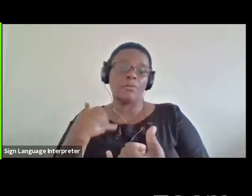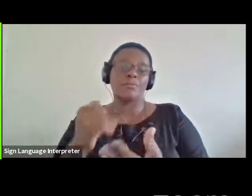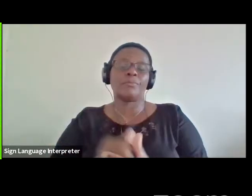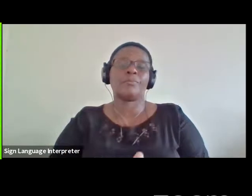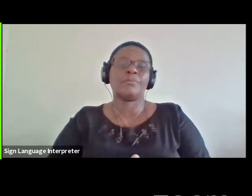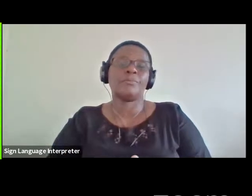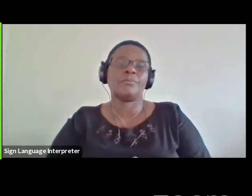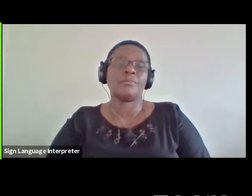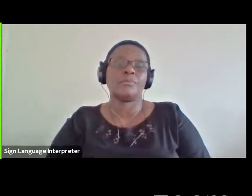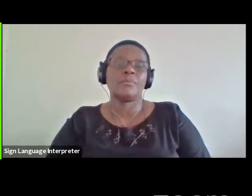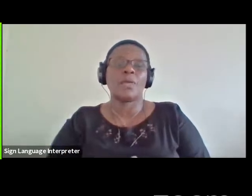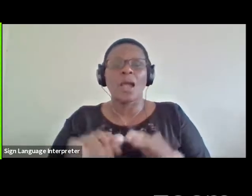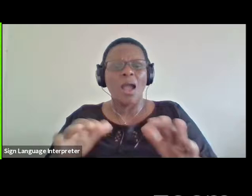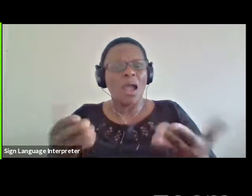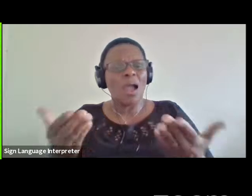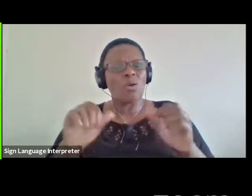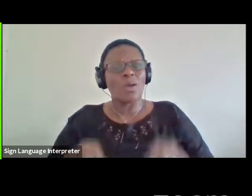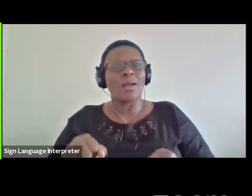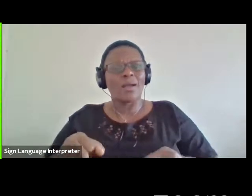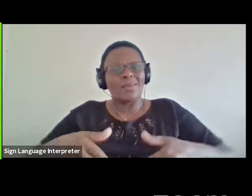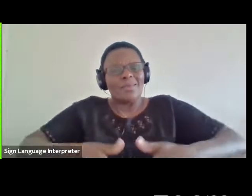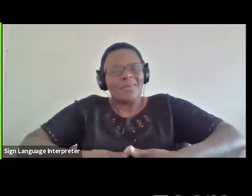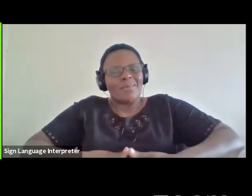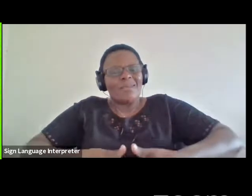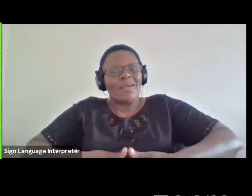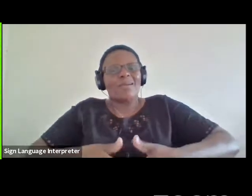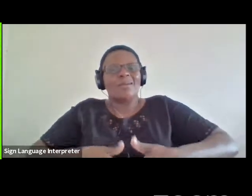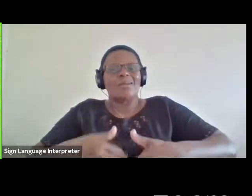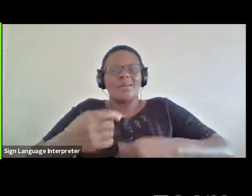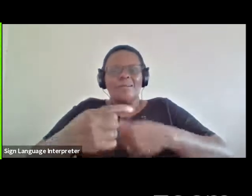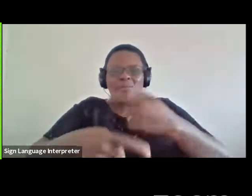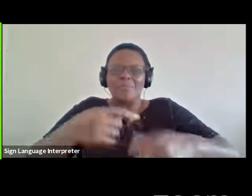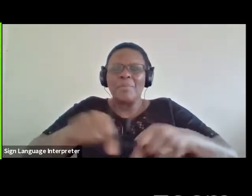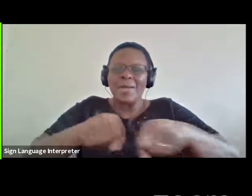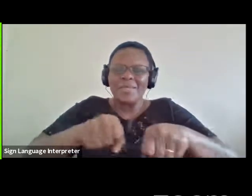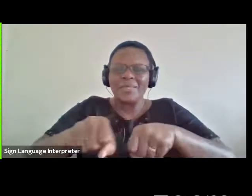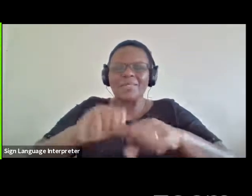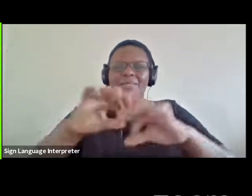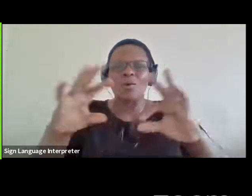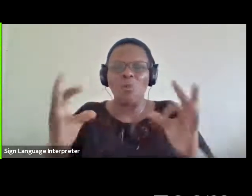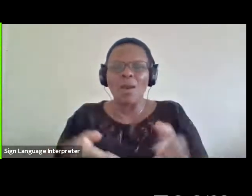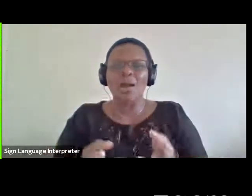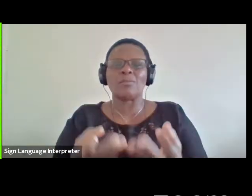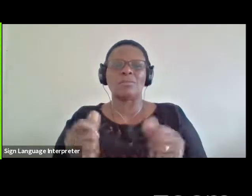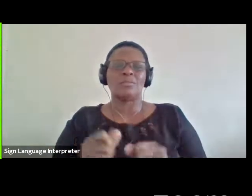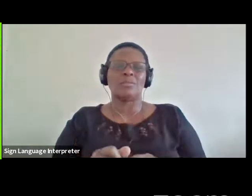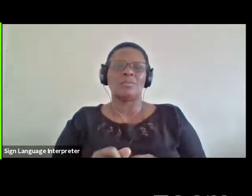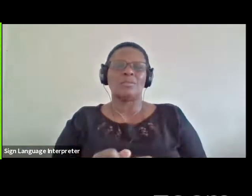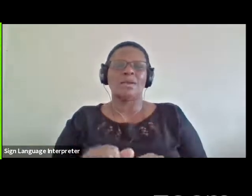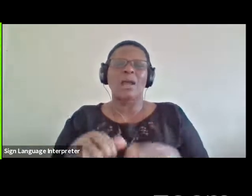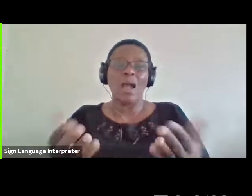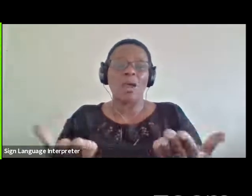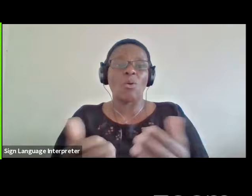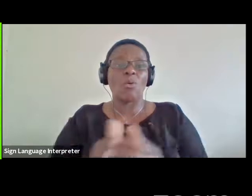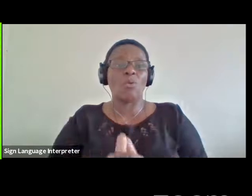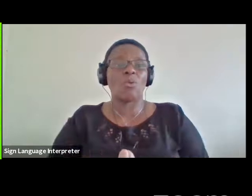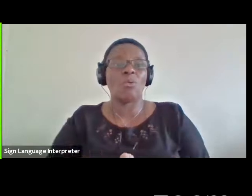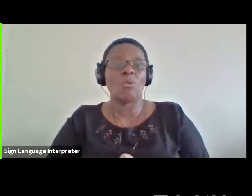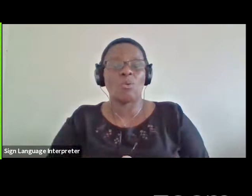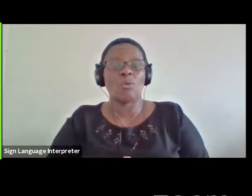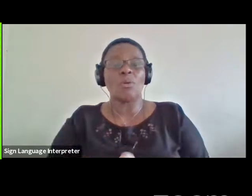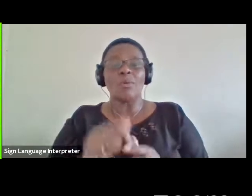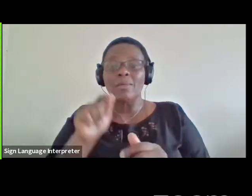How can young people around the world, and especially in Africa, join the campaign and Digital Peace Now movement? Yeah, so great